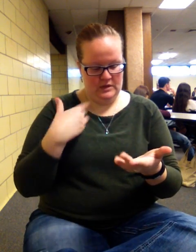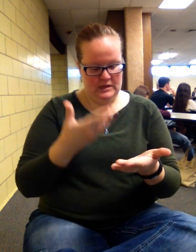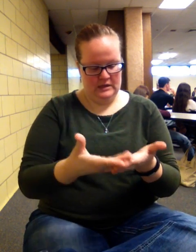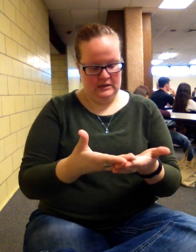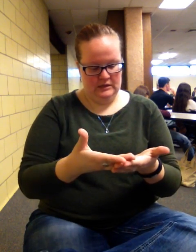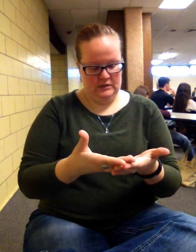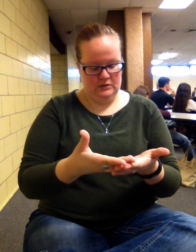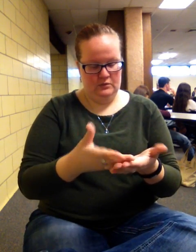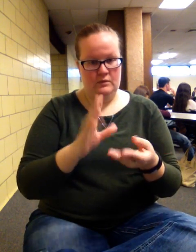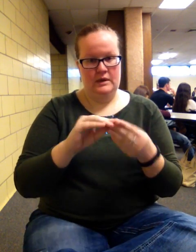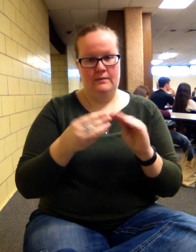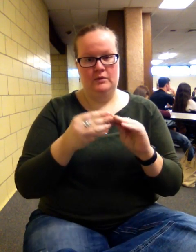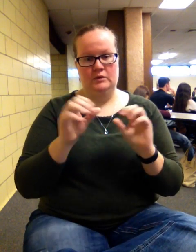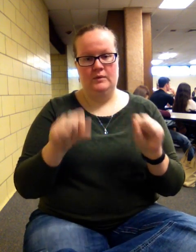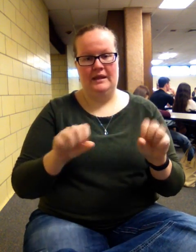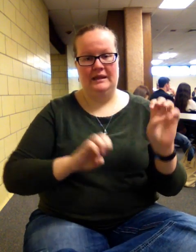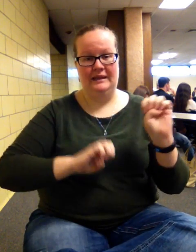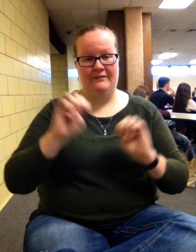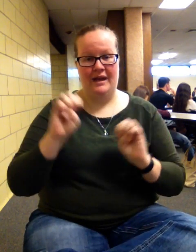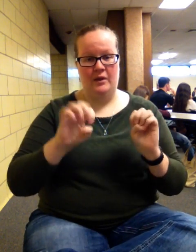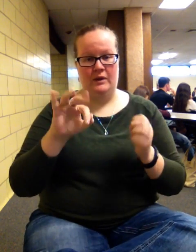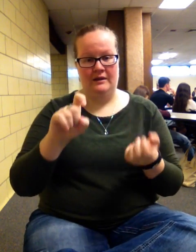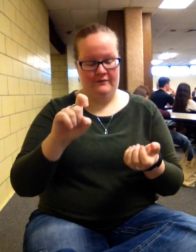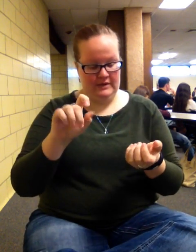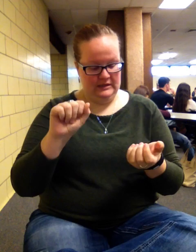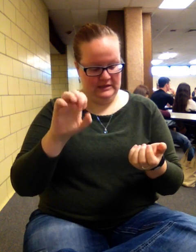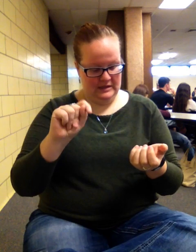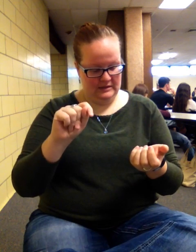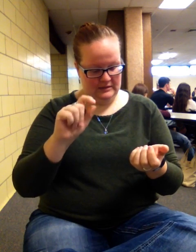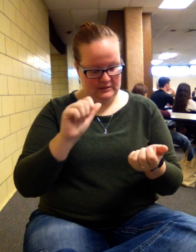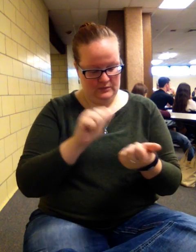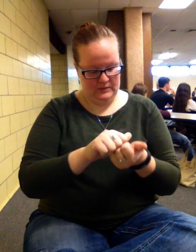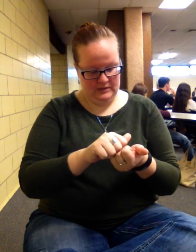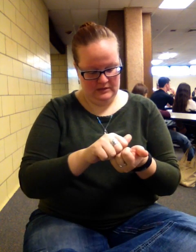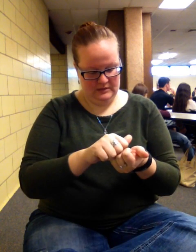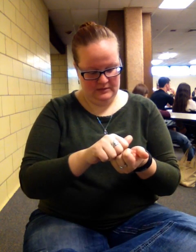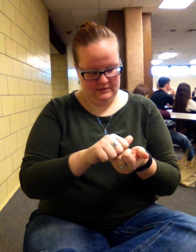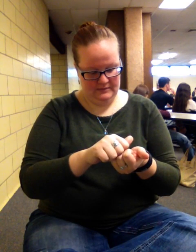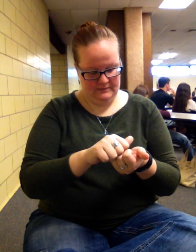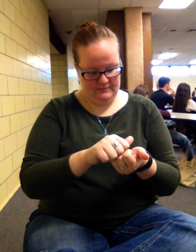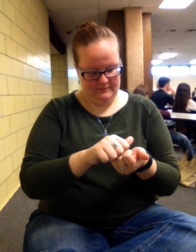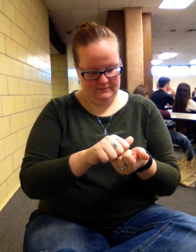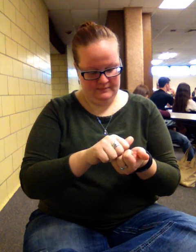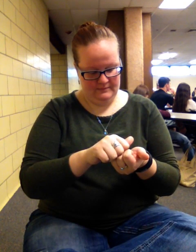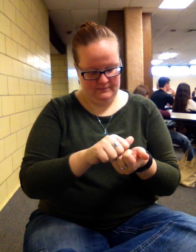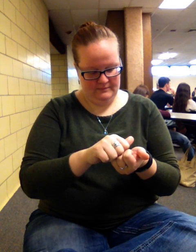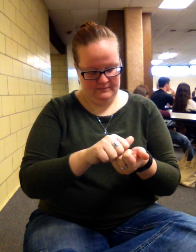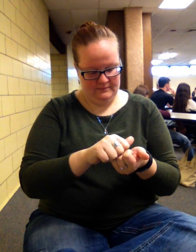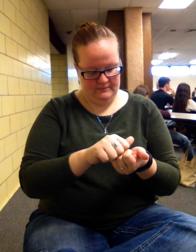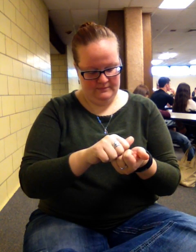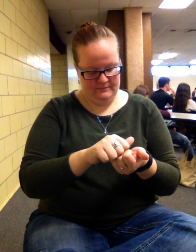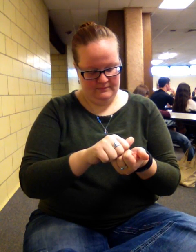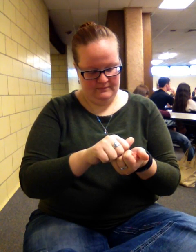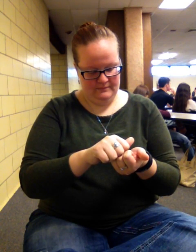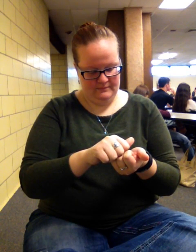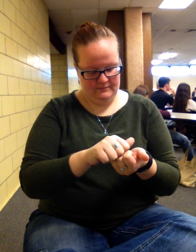numbers that we can evaluate fixed assets with. The how it's done is more of what I'm going to be grading you on. So,